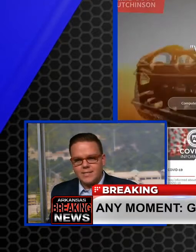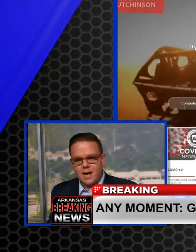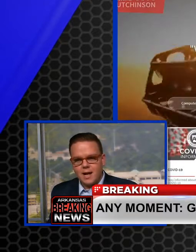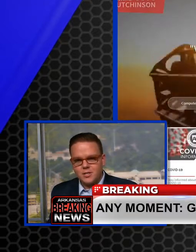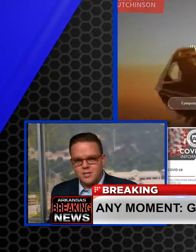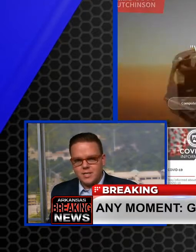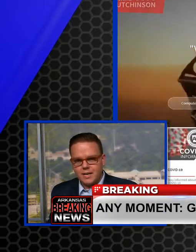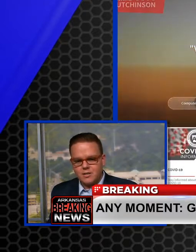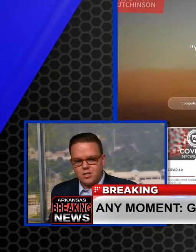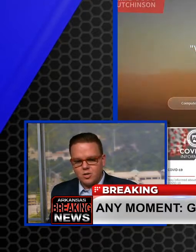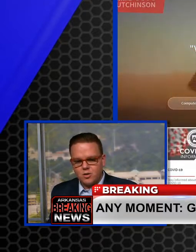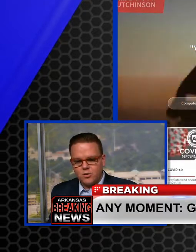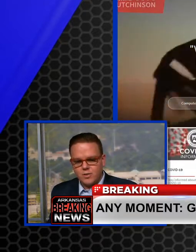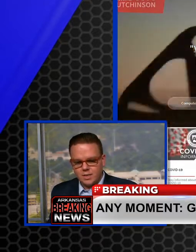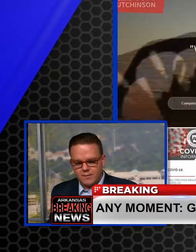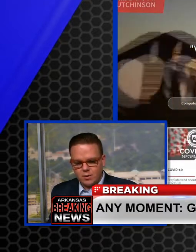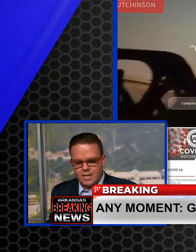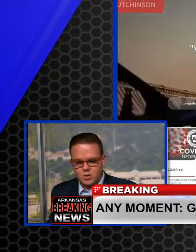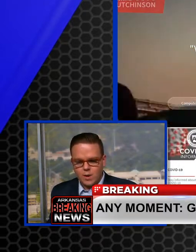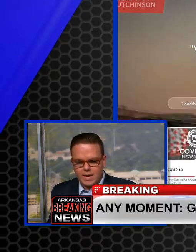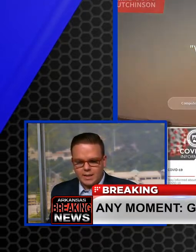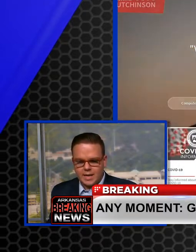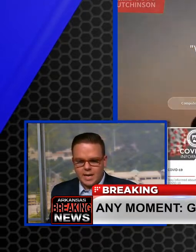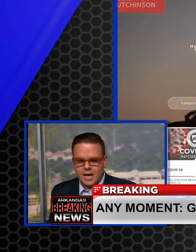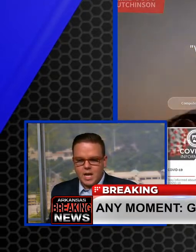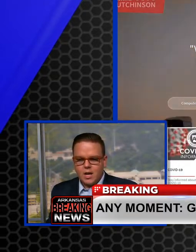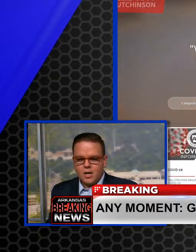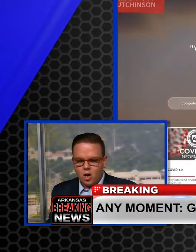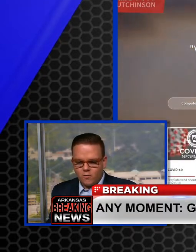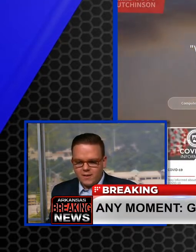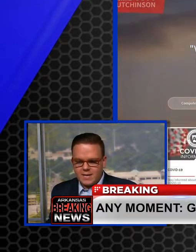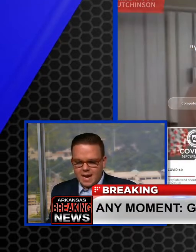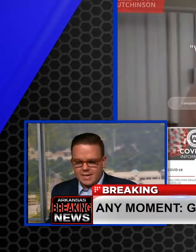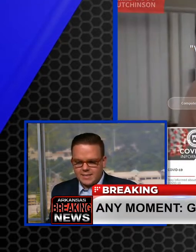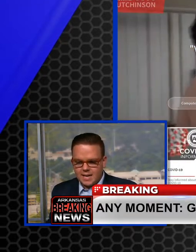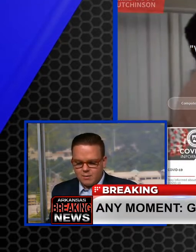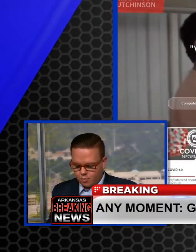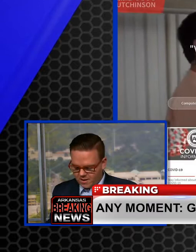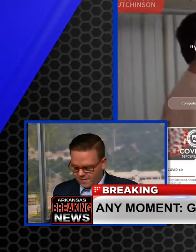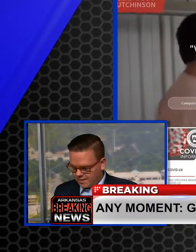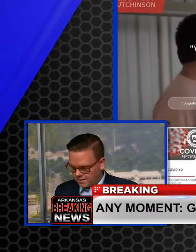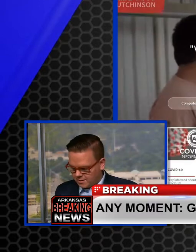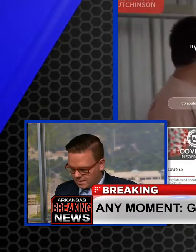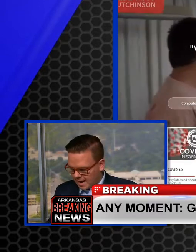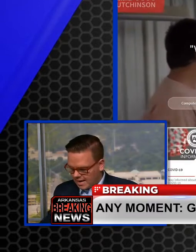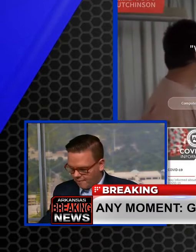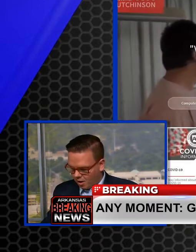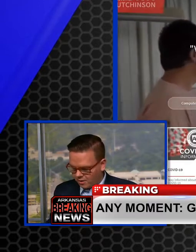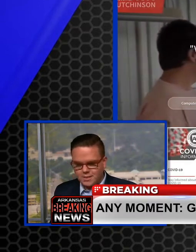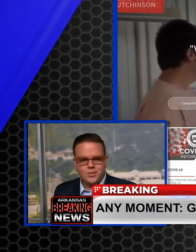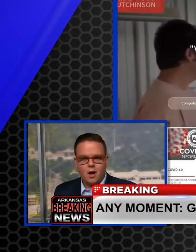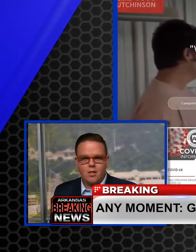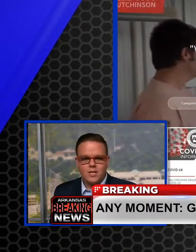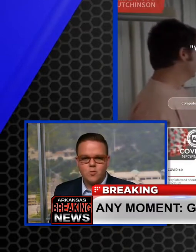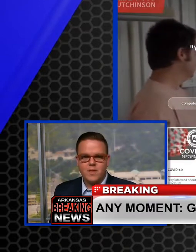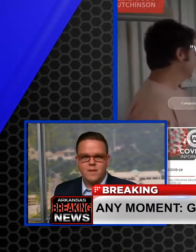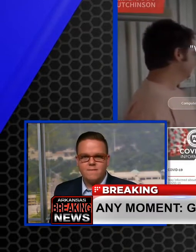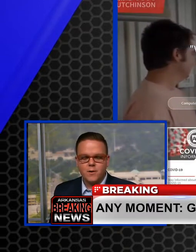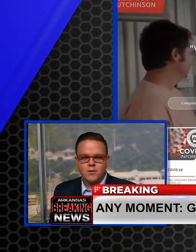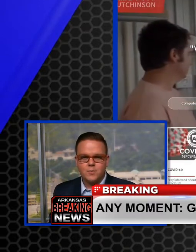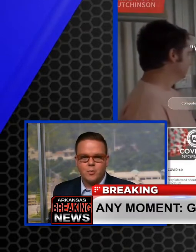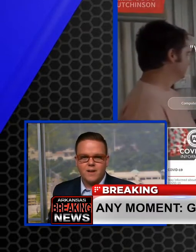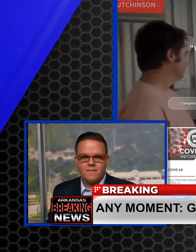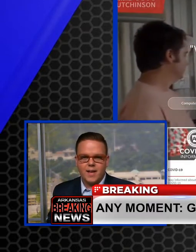Governor Asa Hutchinson to deliver his weekly COVID-19 briefing to the state of Arkansas. This will be